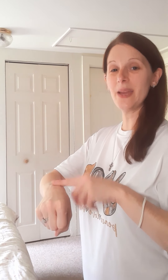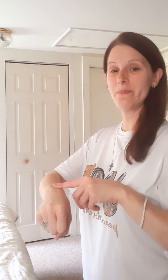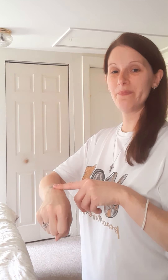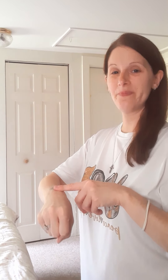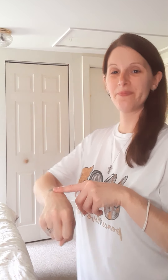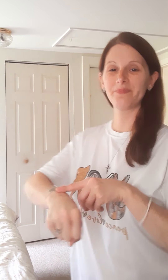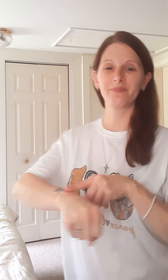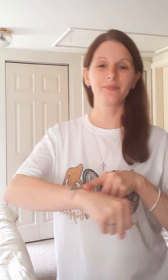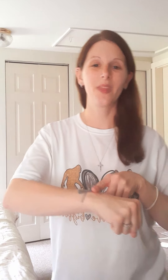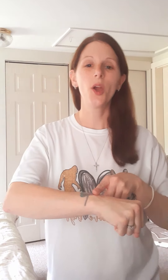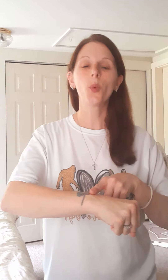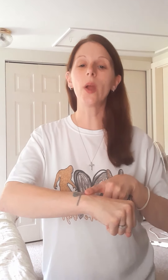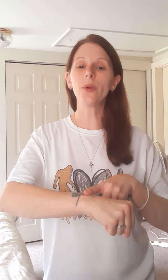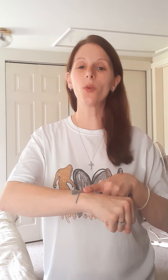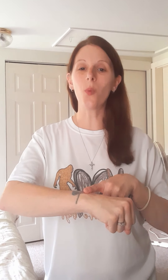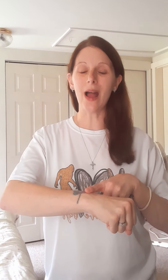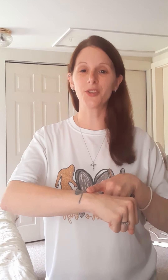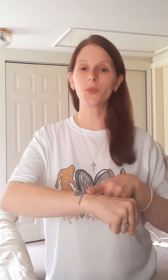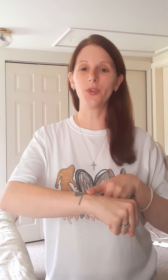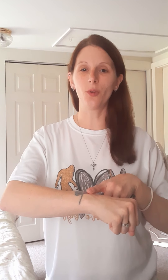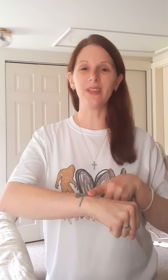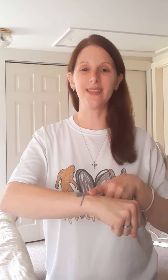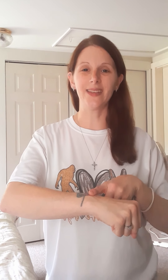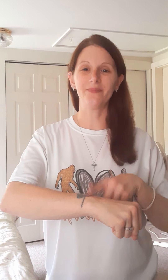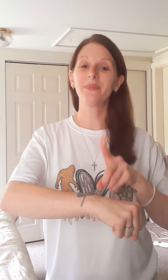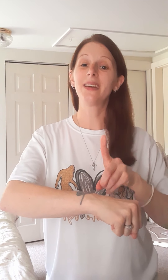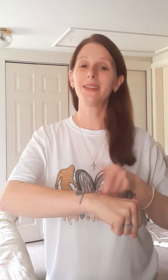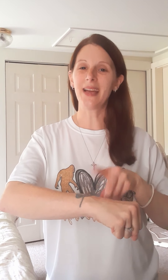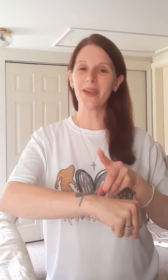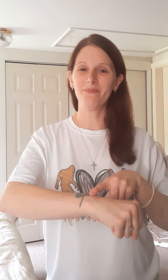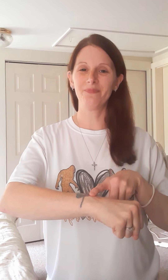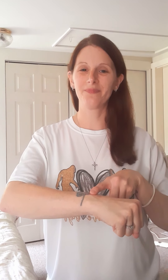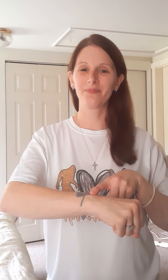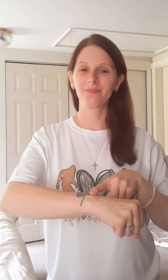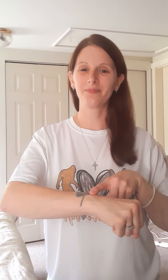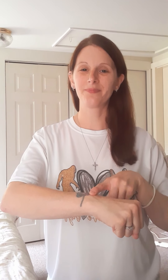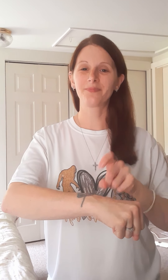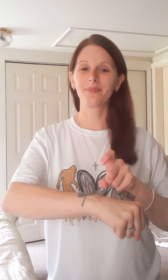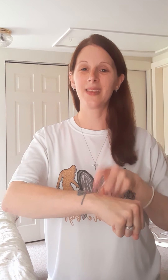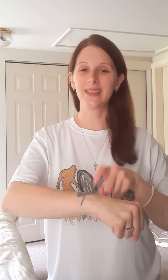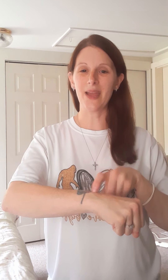Time. Right where your watch would normally sit. Time. Time.